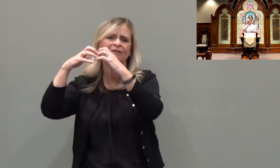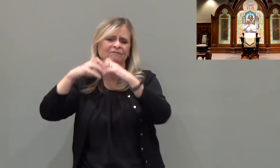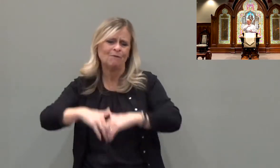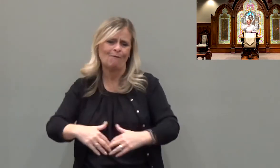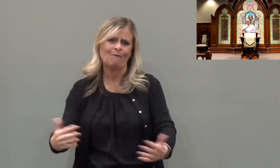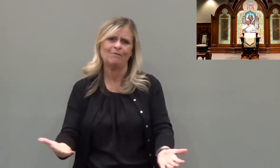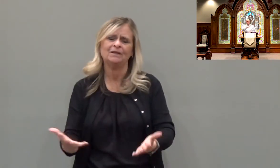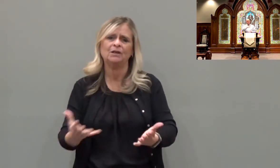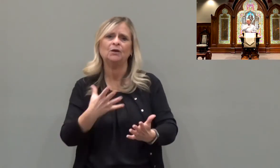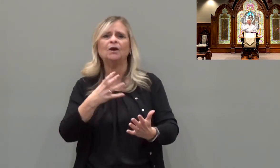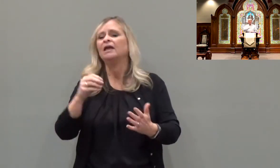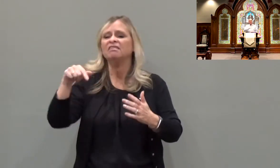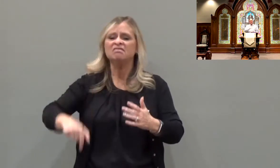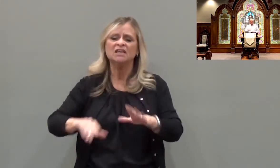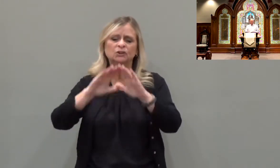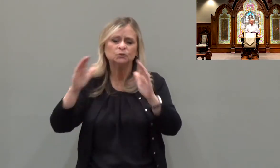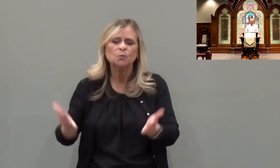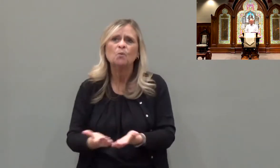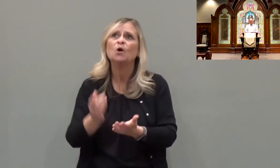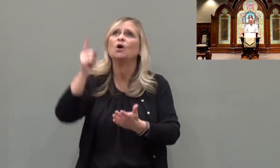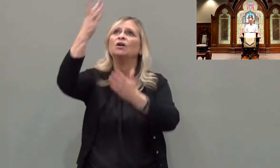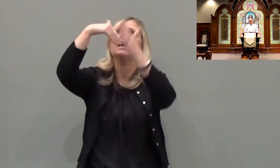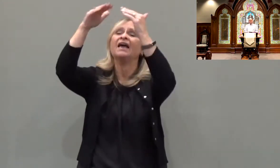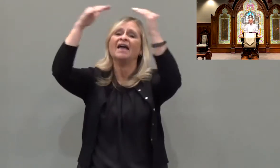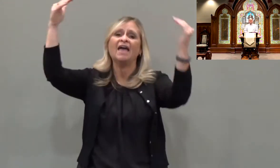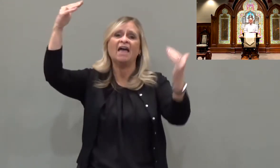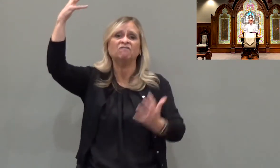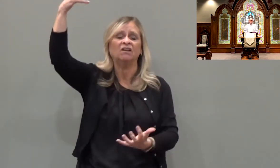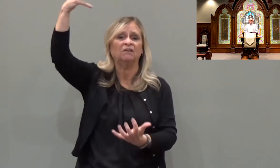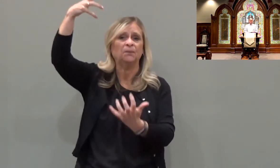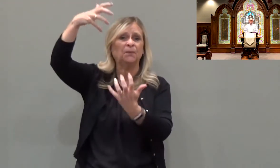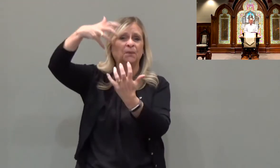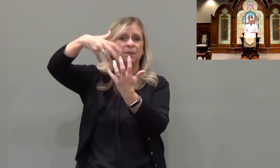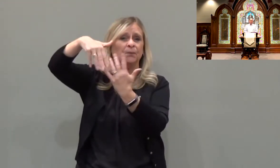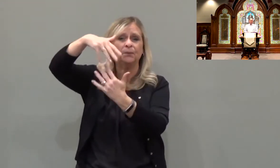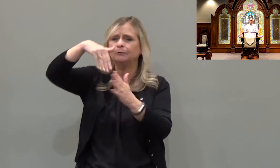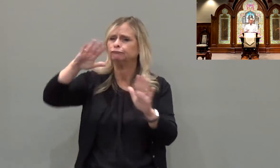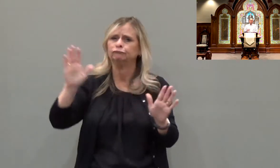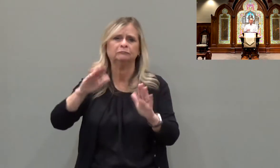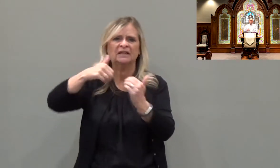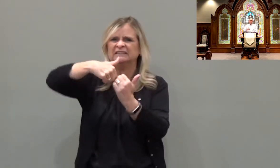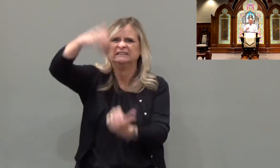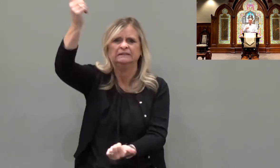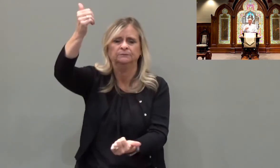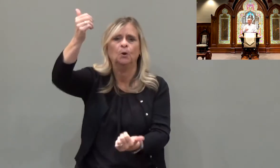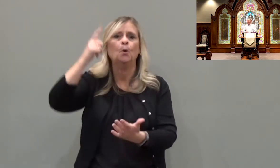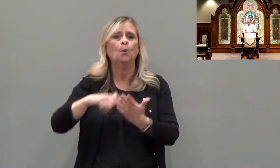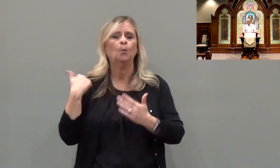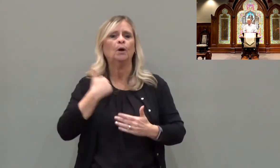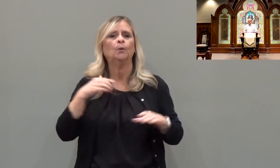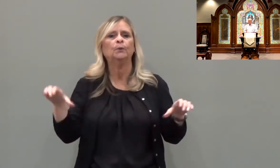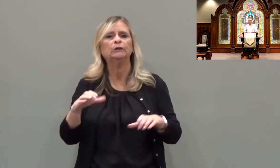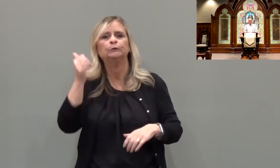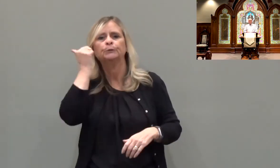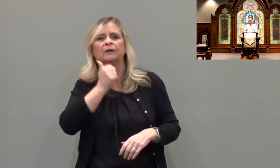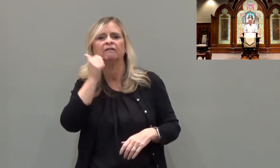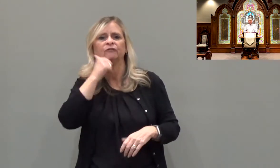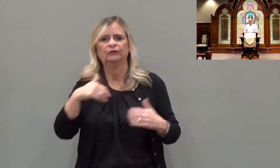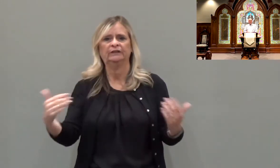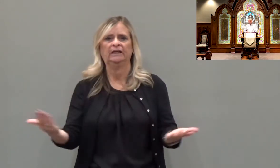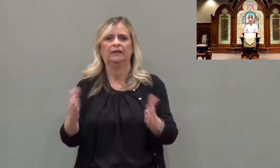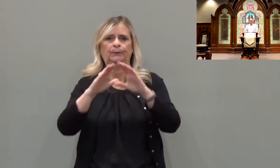place, and those two worlds don't necessarily intersect. In other words, what we do on a day-to-day